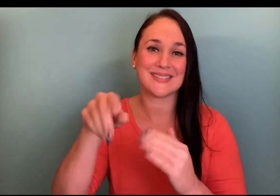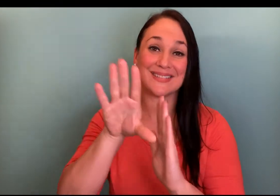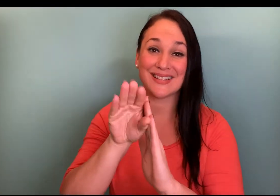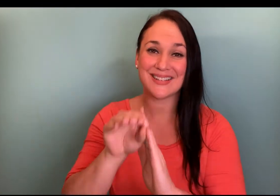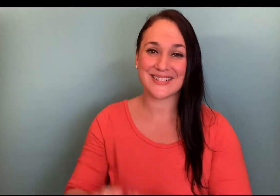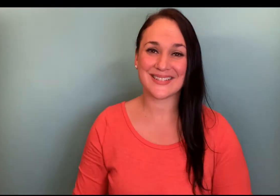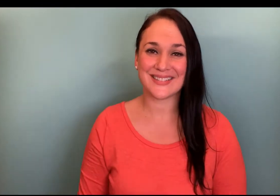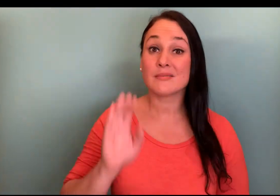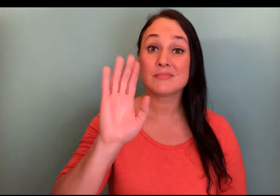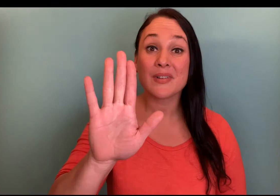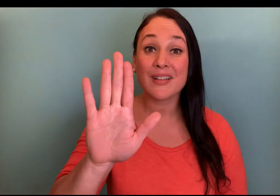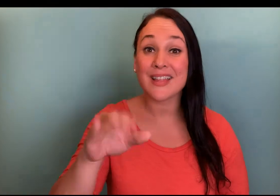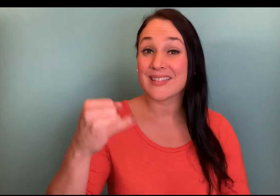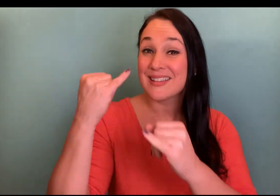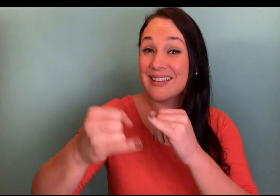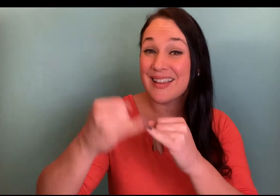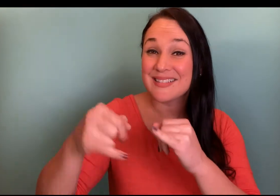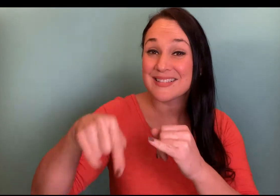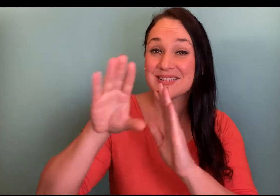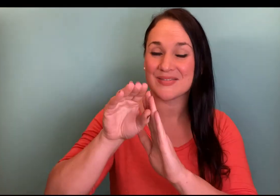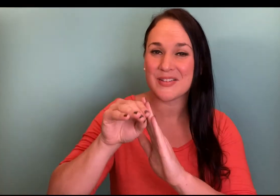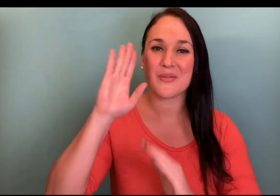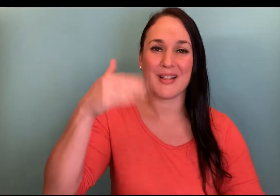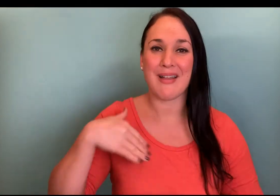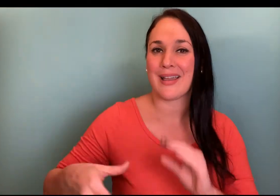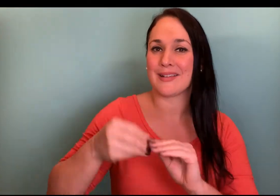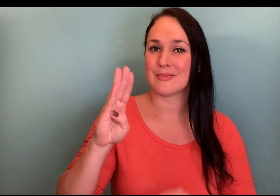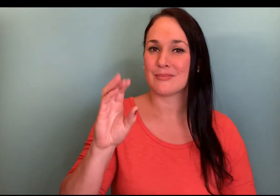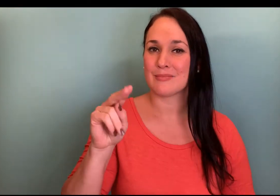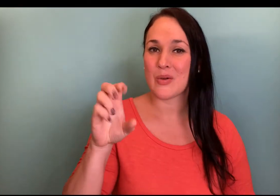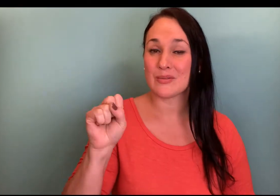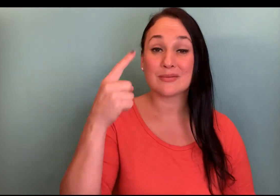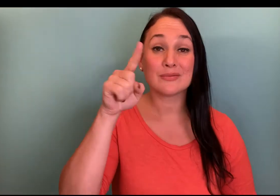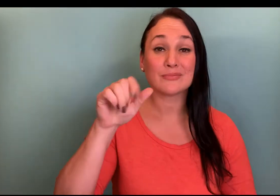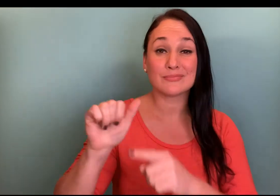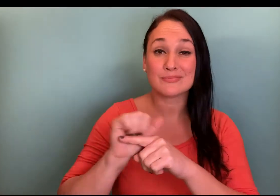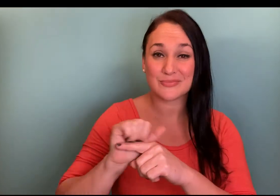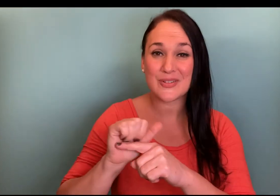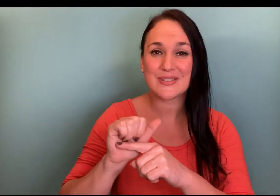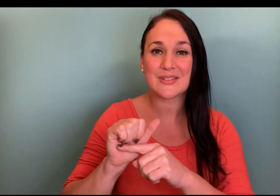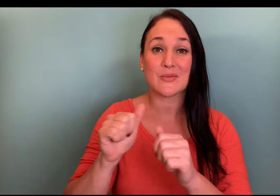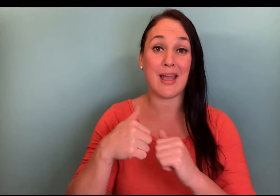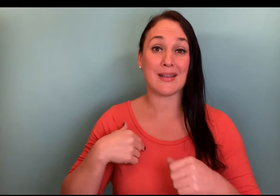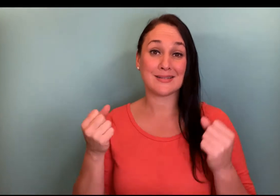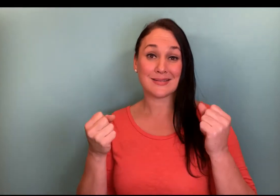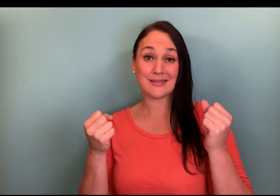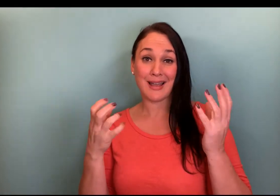sign with your learning throughout this video. And hold up, at the end of this video, I'm adding a bonus for you to practice when